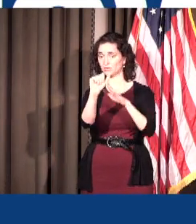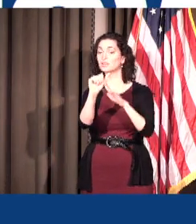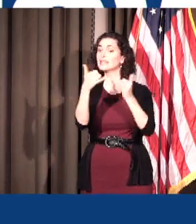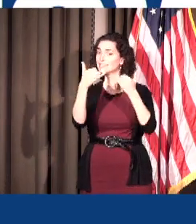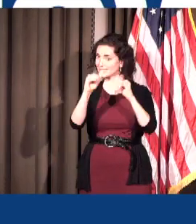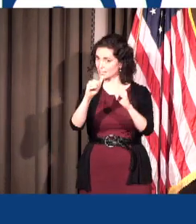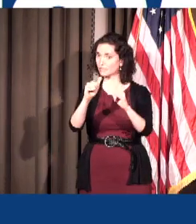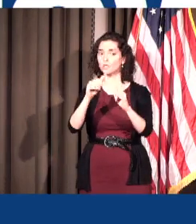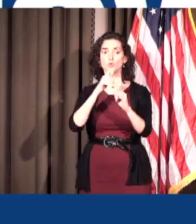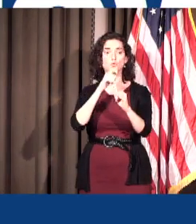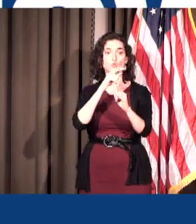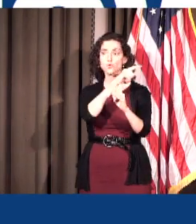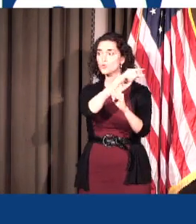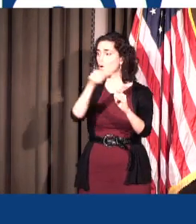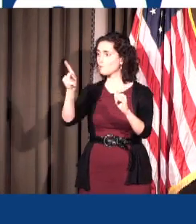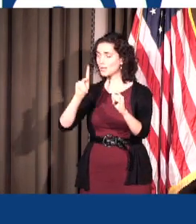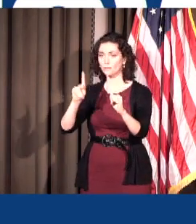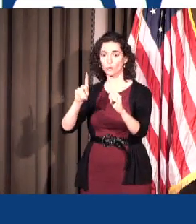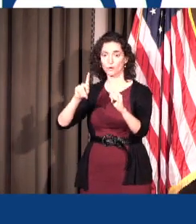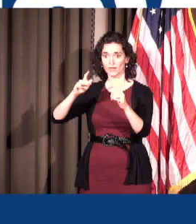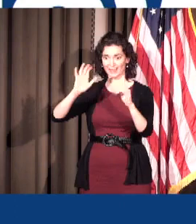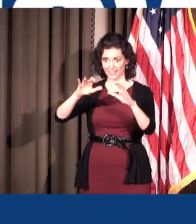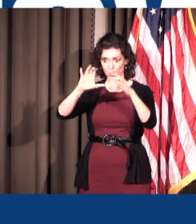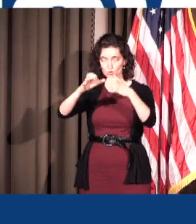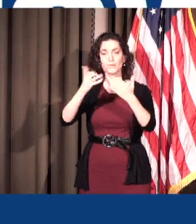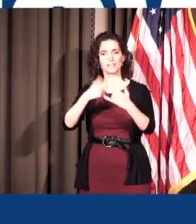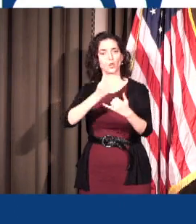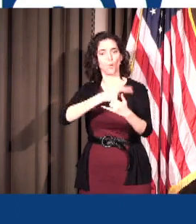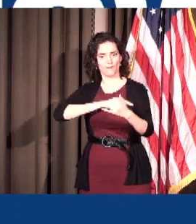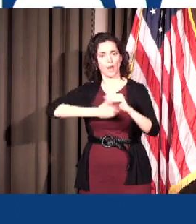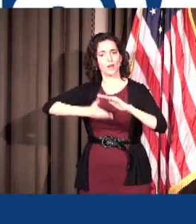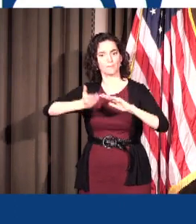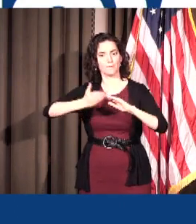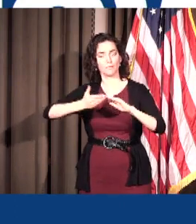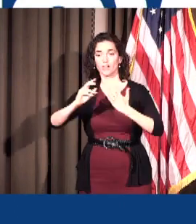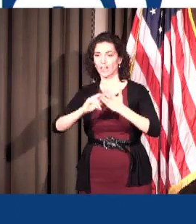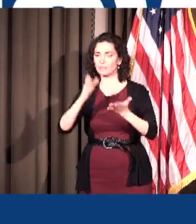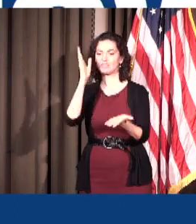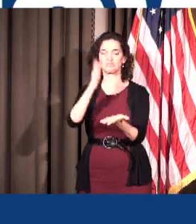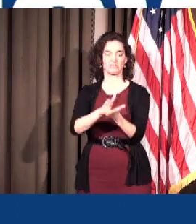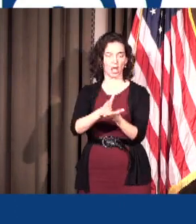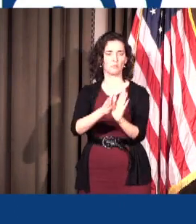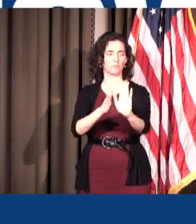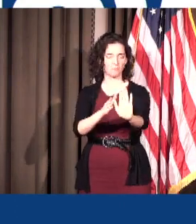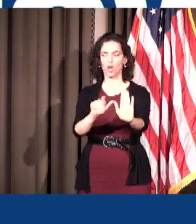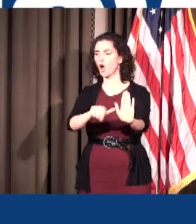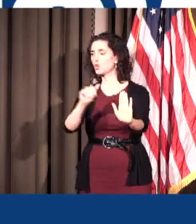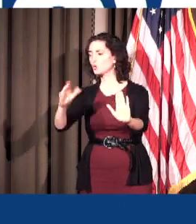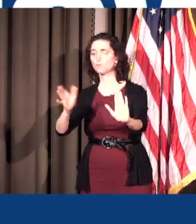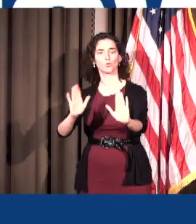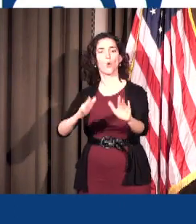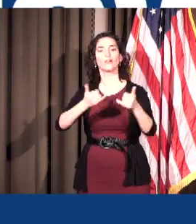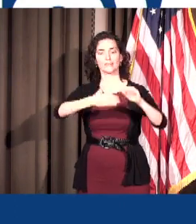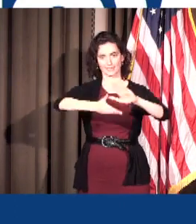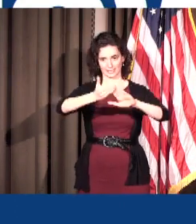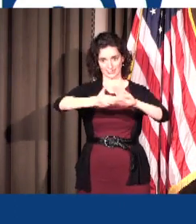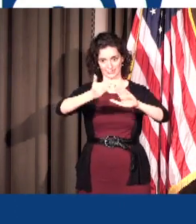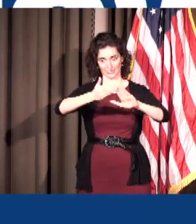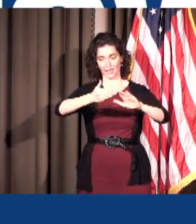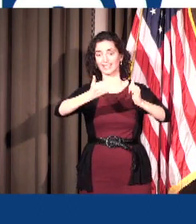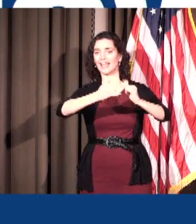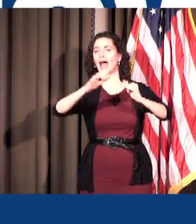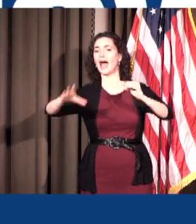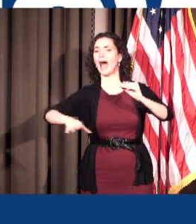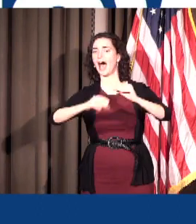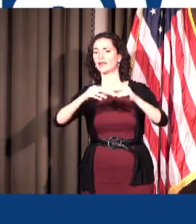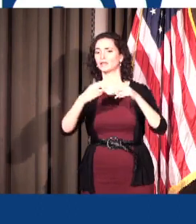is not a light switch where we flip off one priority group and go to the next. They remain eligible, but also